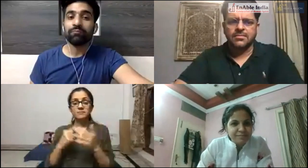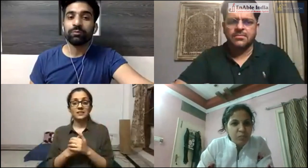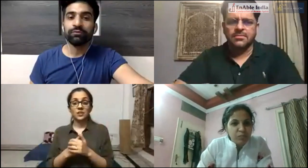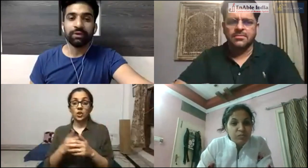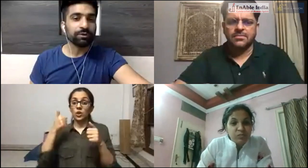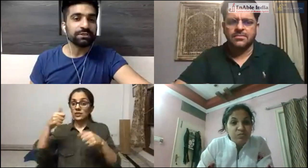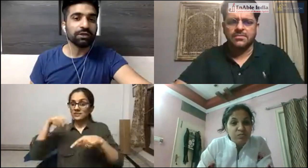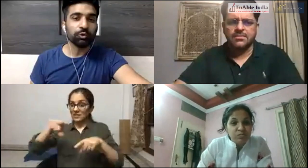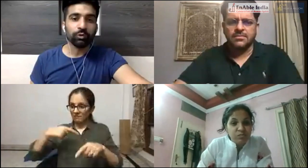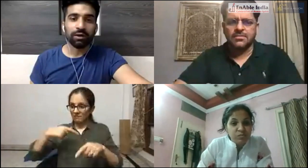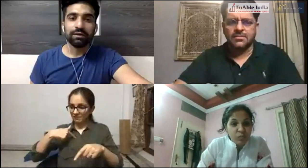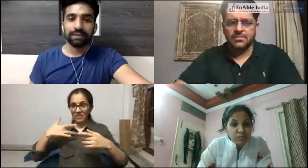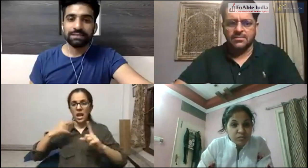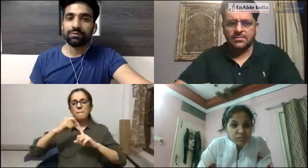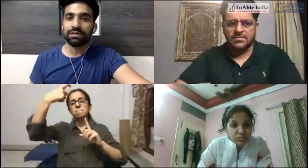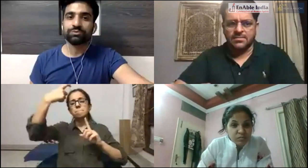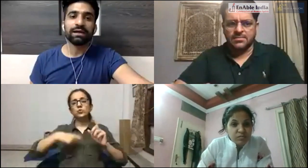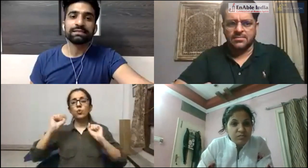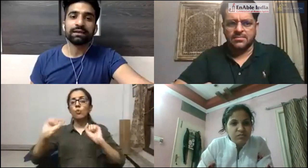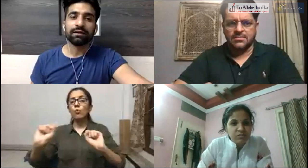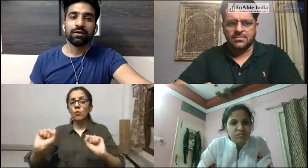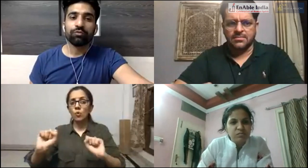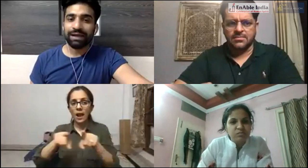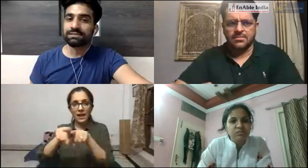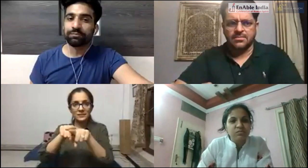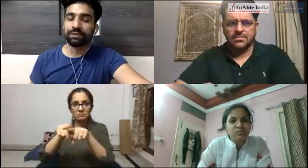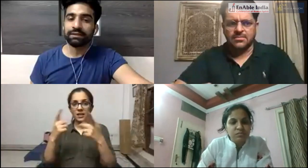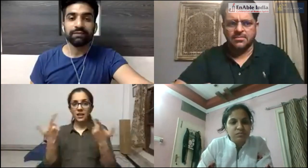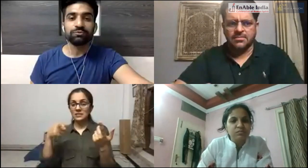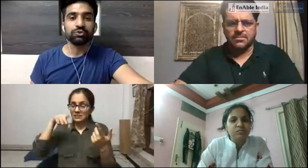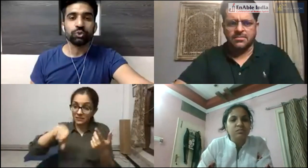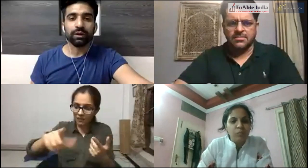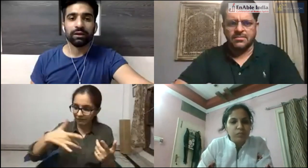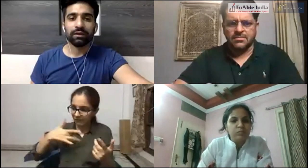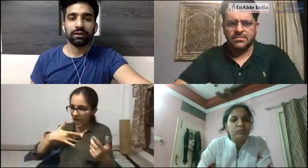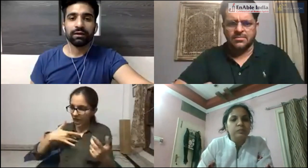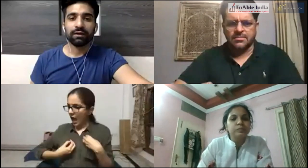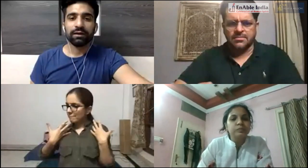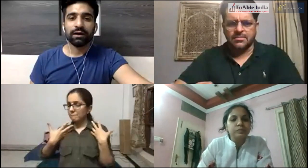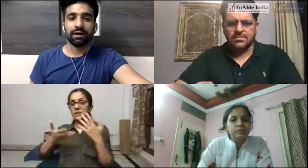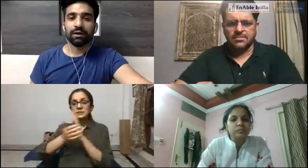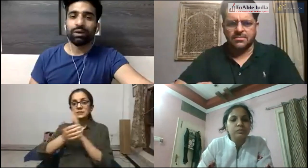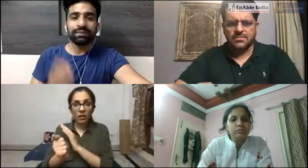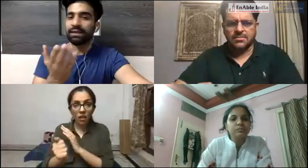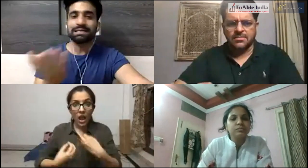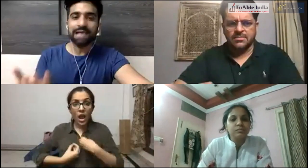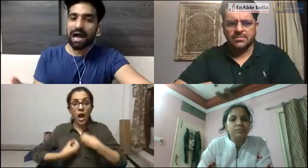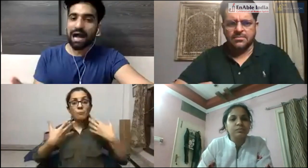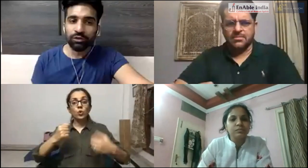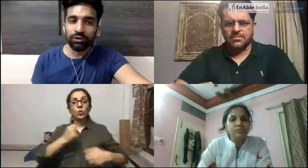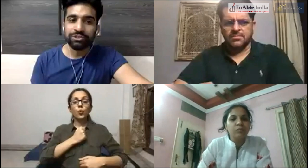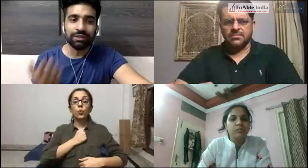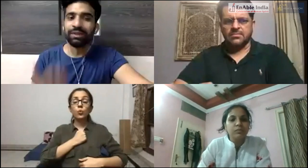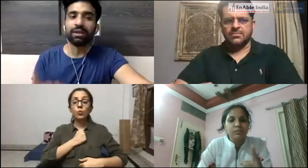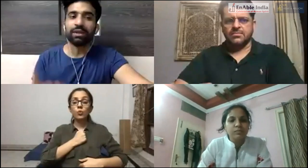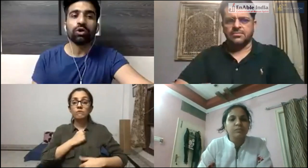time will be very personal to you now. That's where I said find something that gives you joy. One thing is out of the